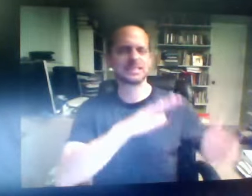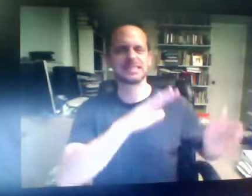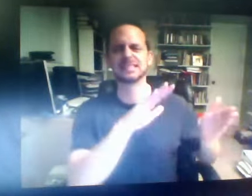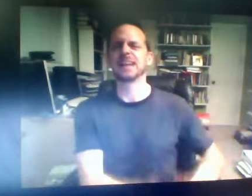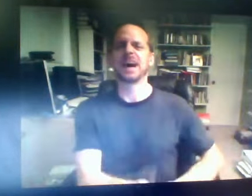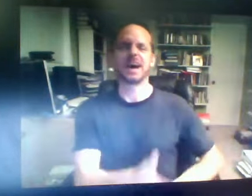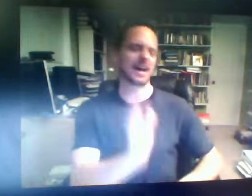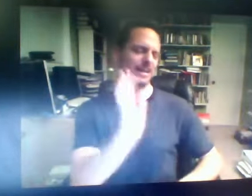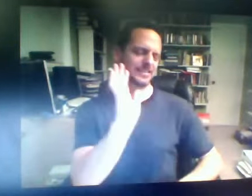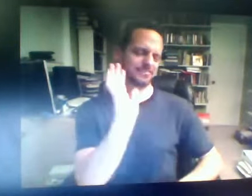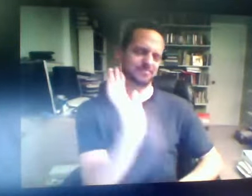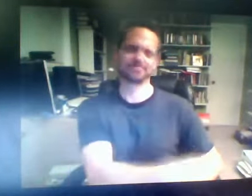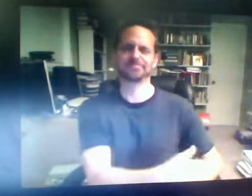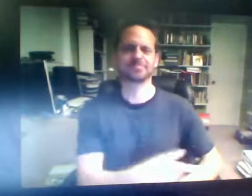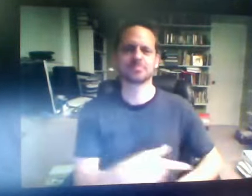that. He died. Oh.